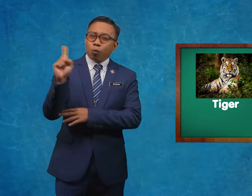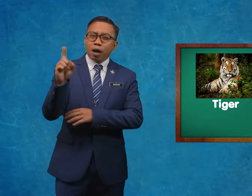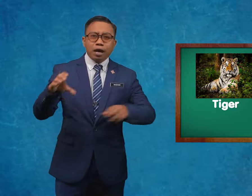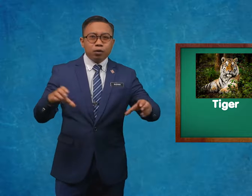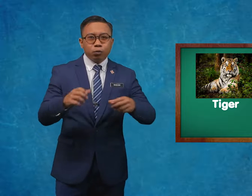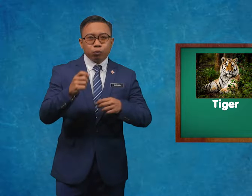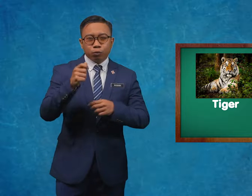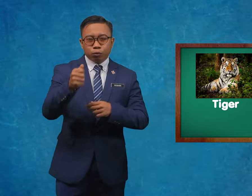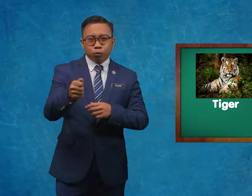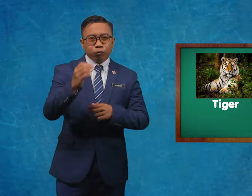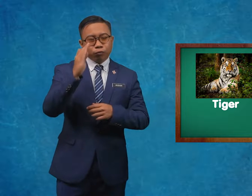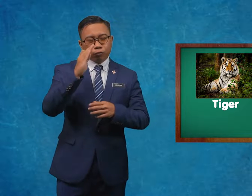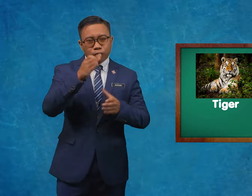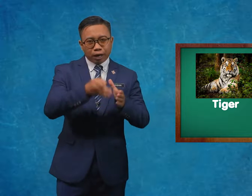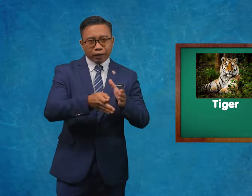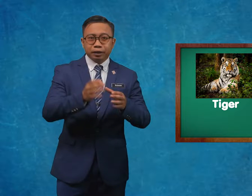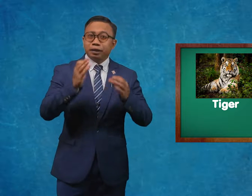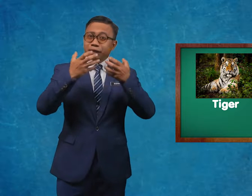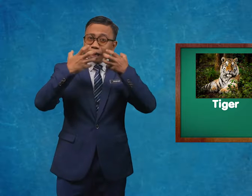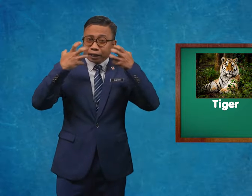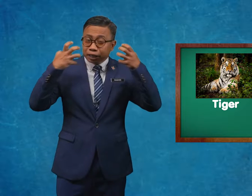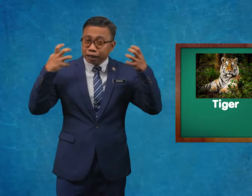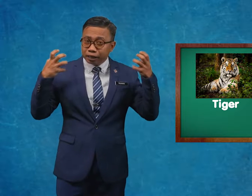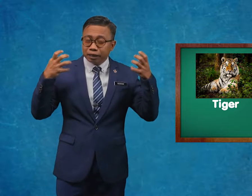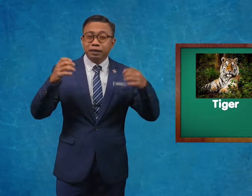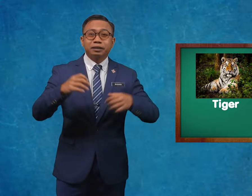Where do you find tiger?